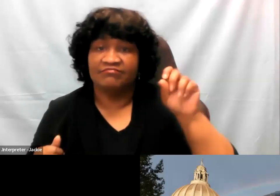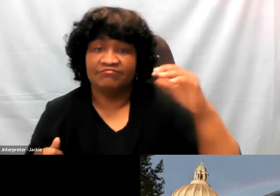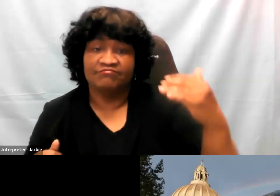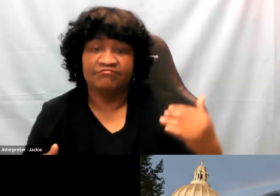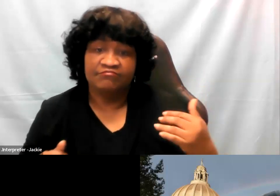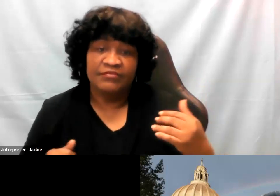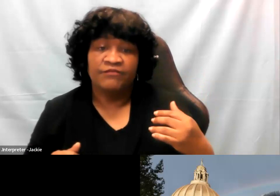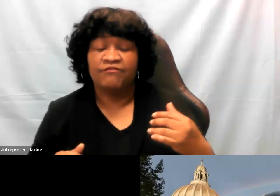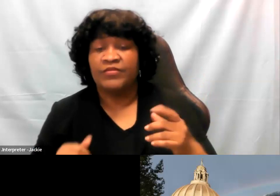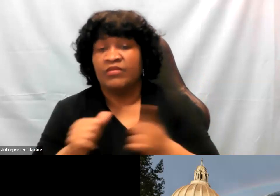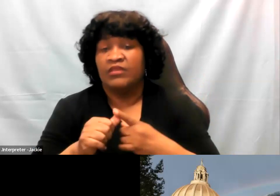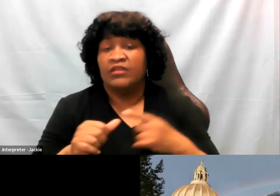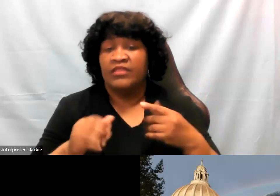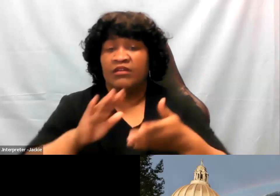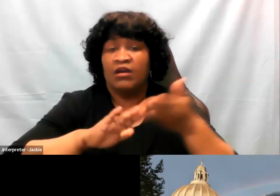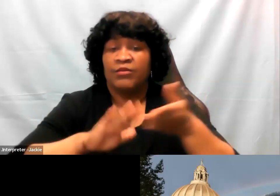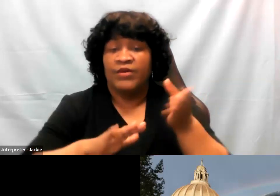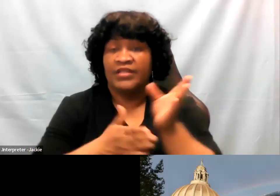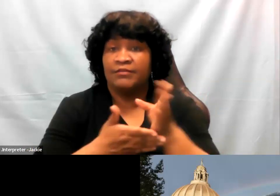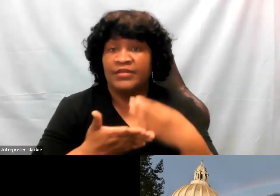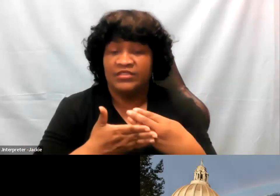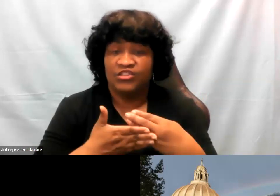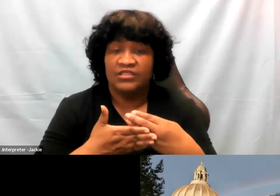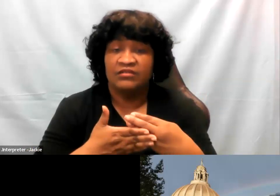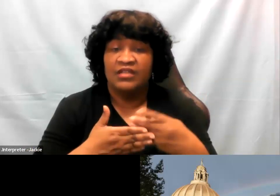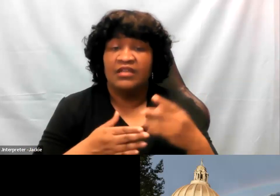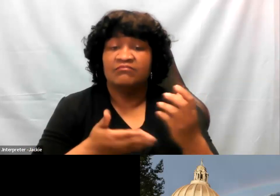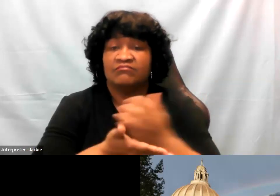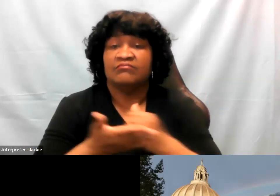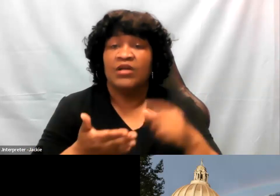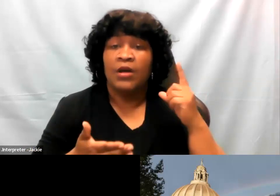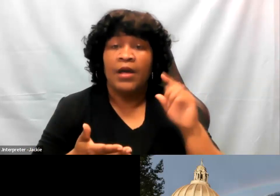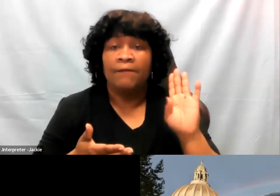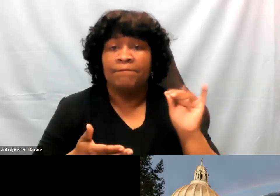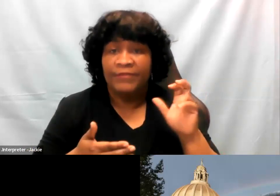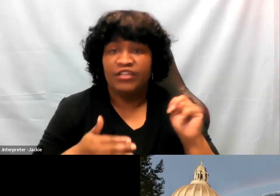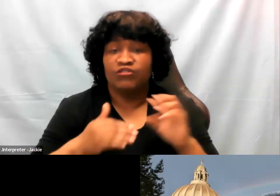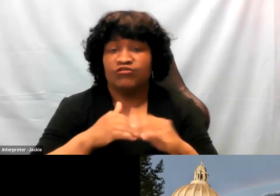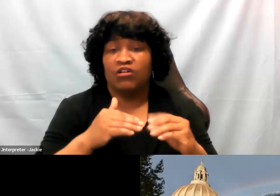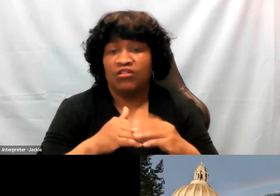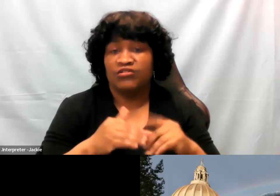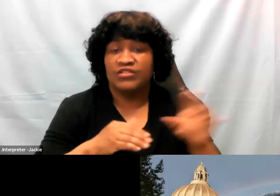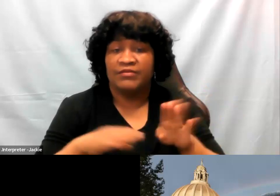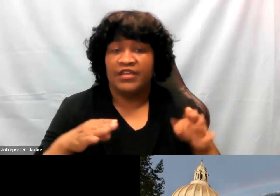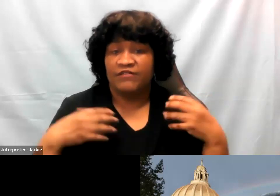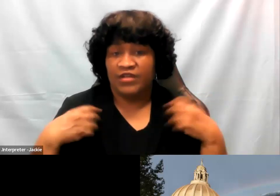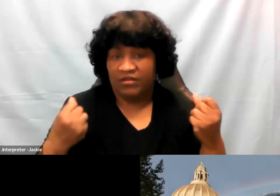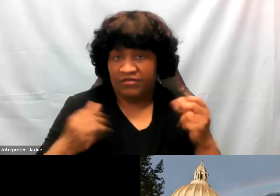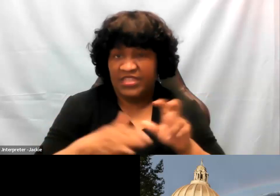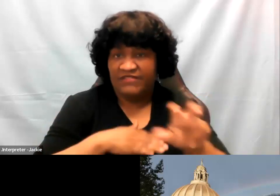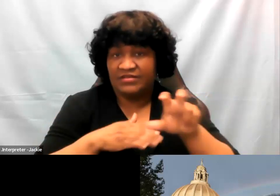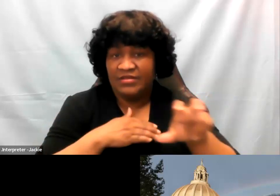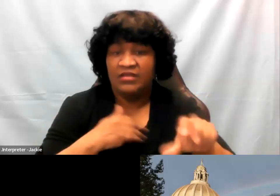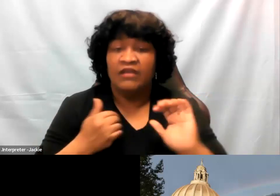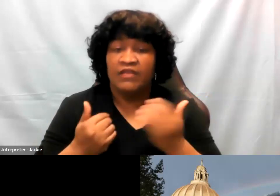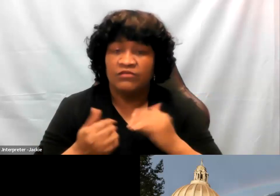the operating budget made about $1 billion in investments in behavioral health. That's what our